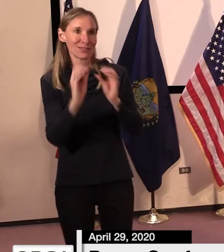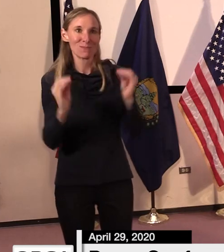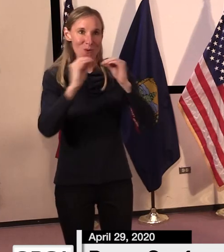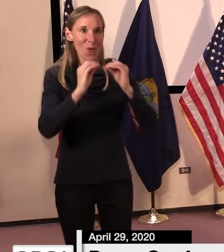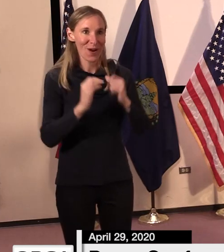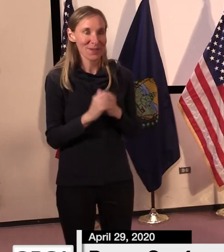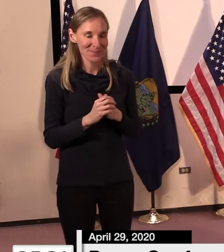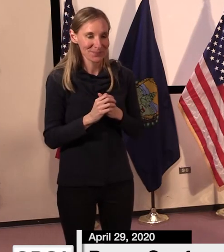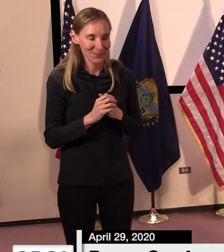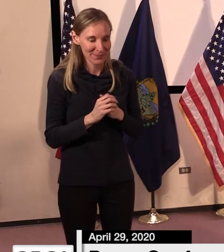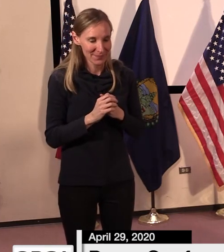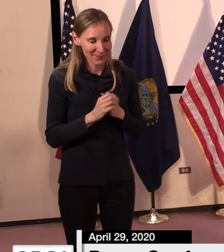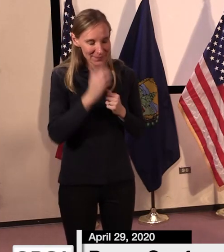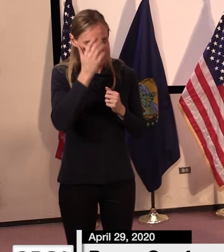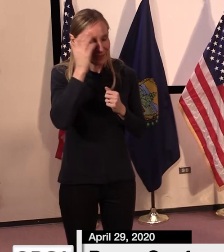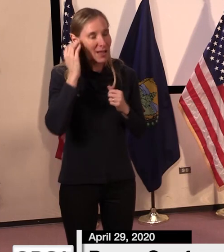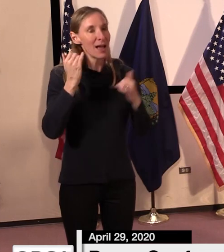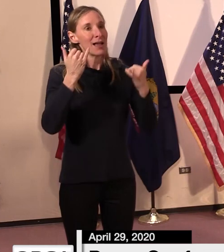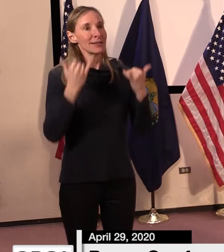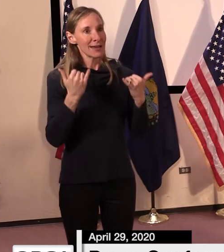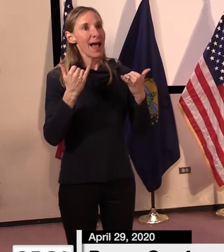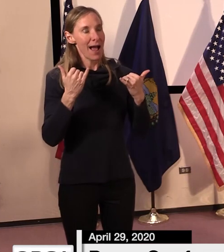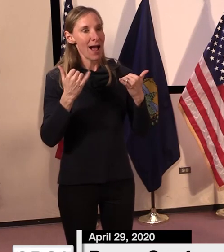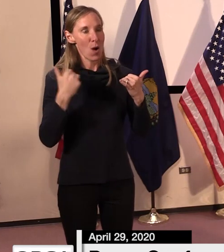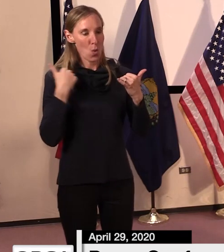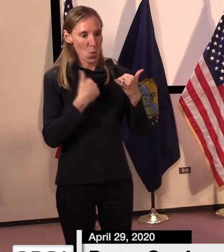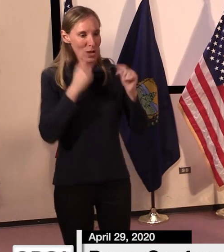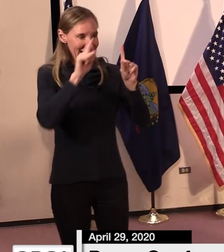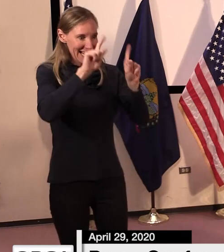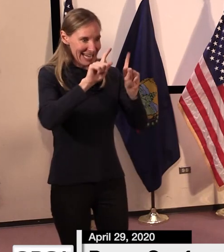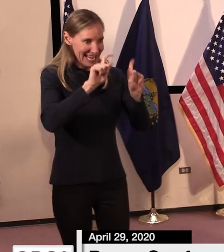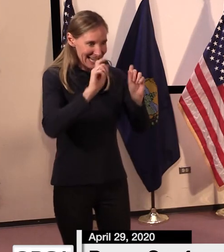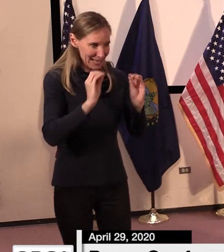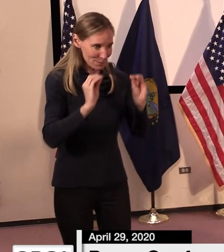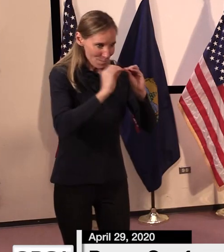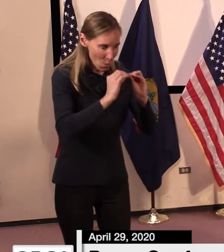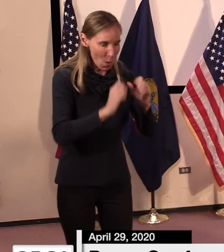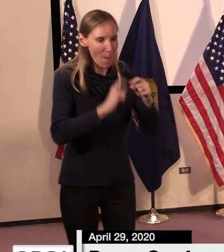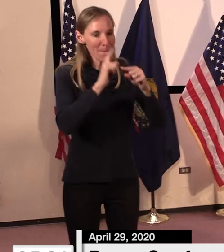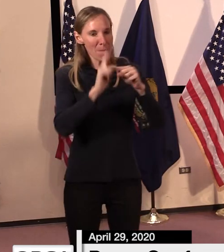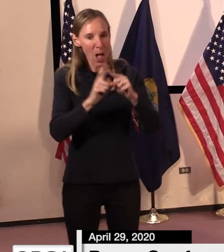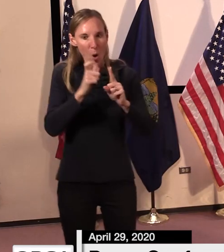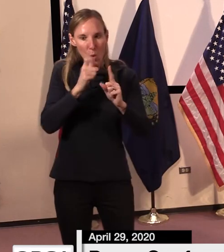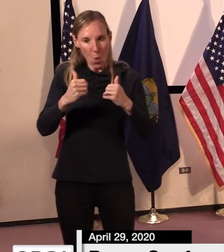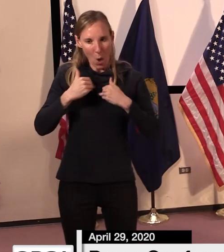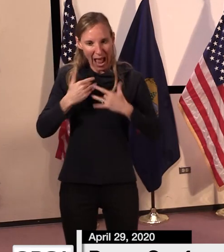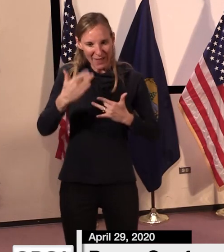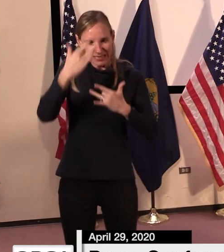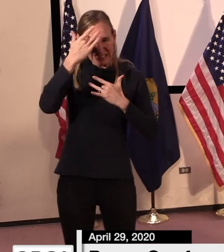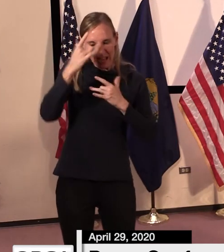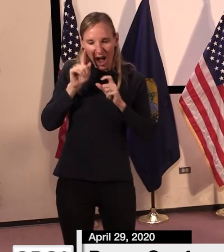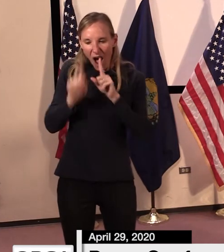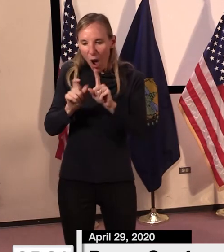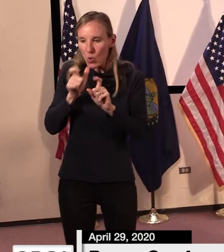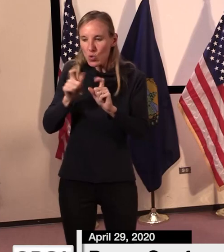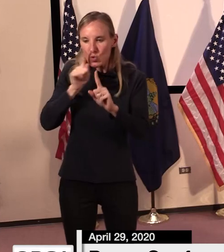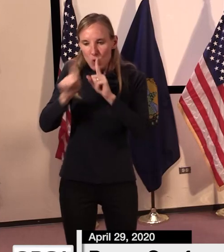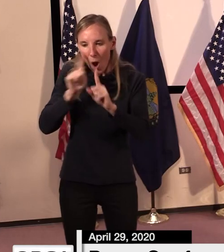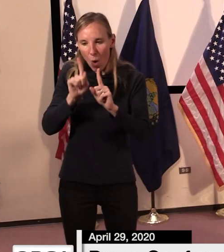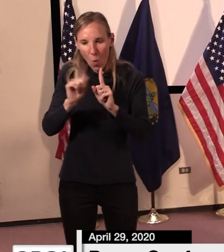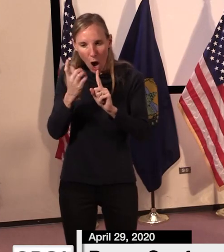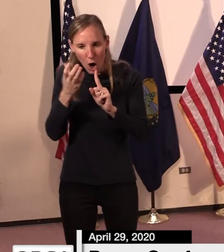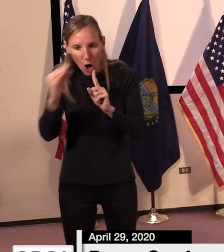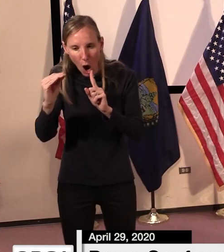Simultaneously ramping up our testing while tracing and connecting with the contacts of those testing positive will allow us